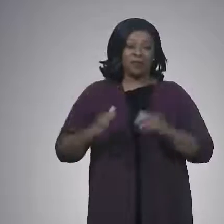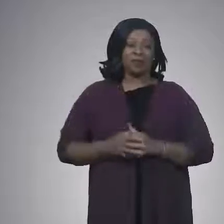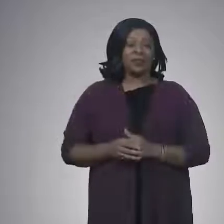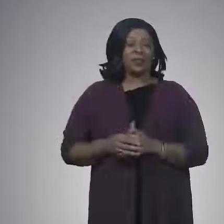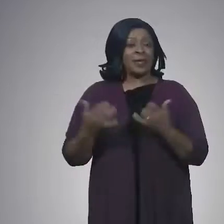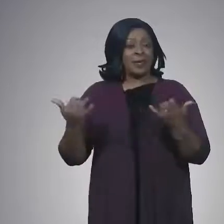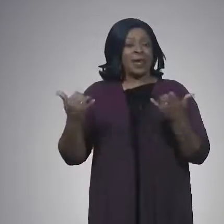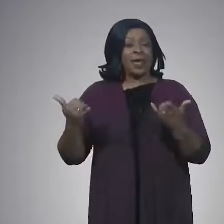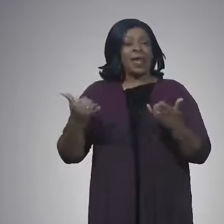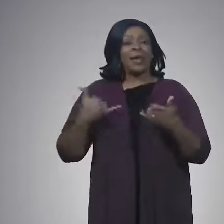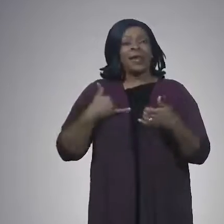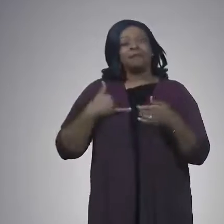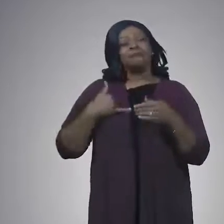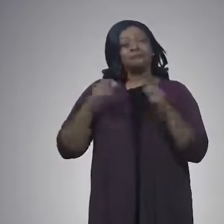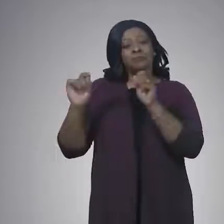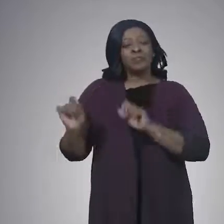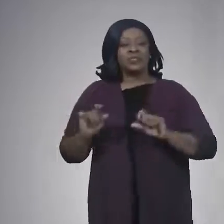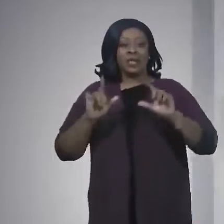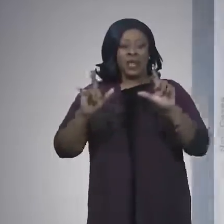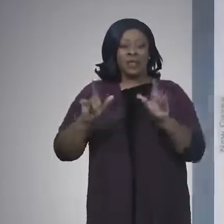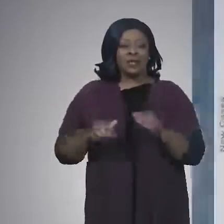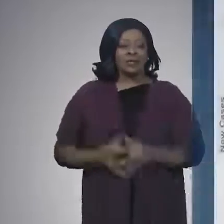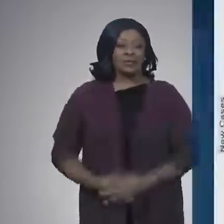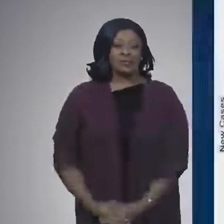And now I'll run through some slides.